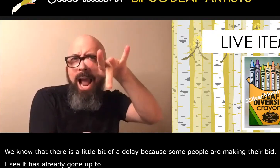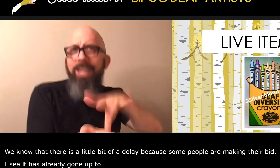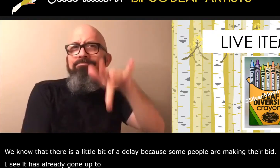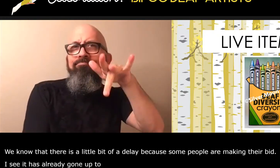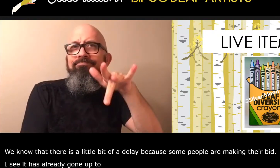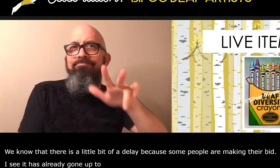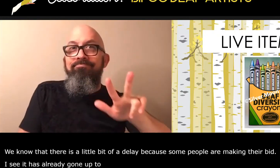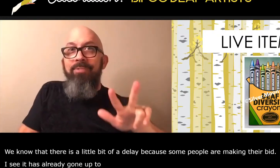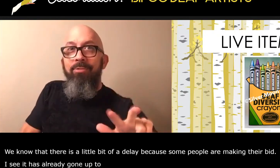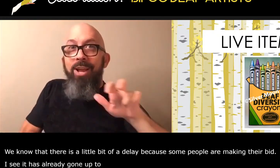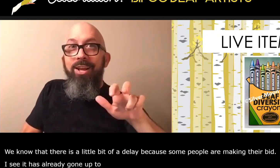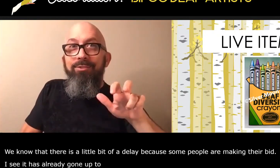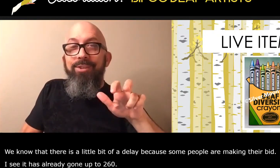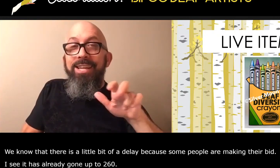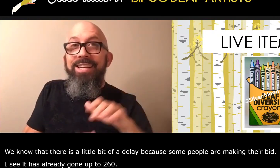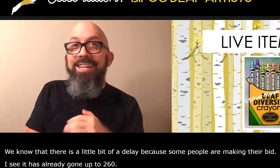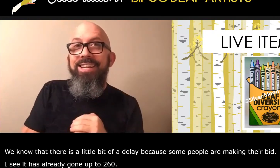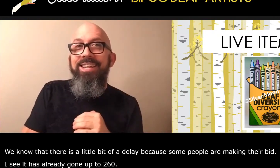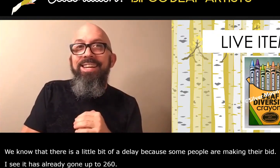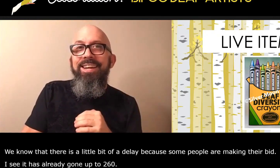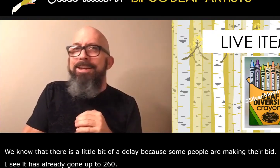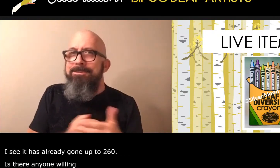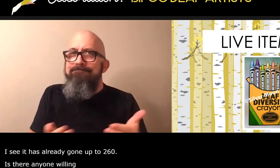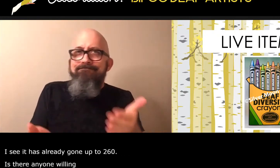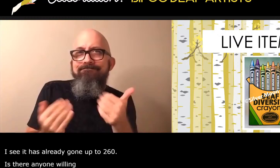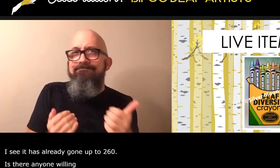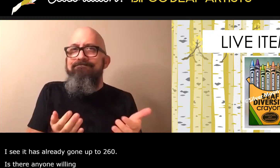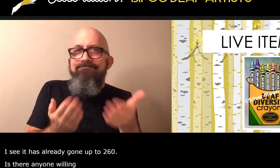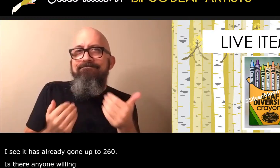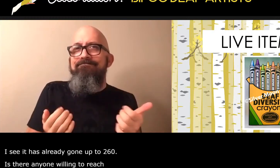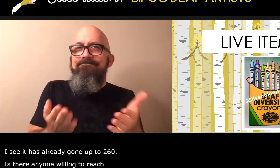Is there anyone willing to reach 300 for this?